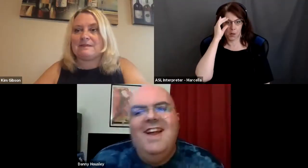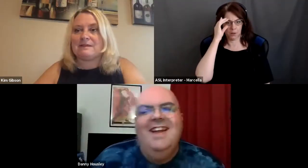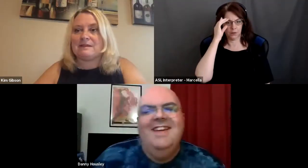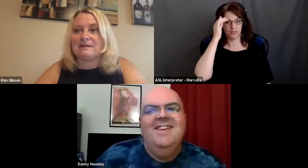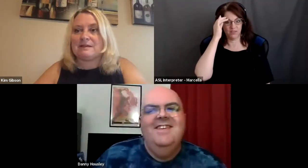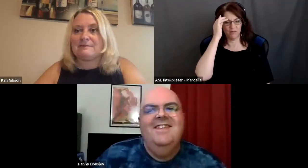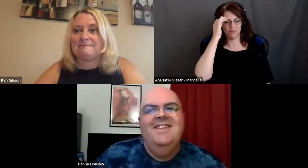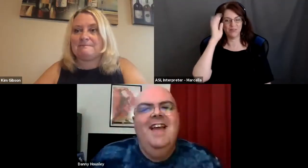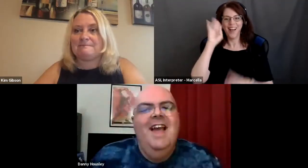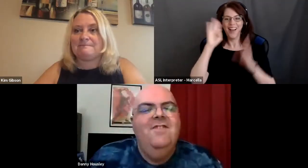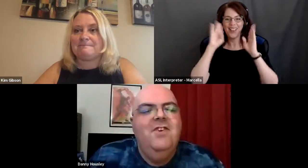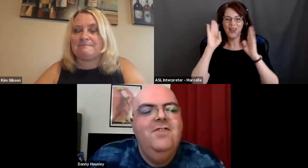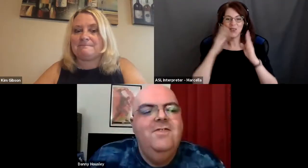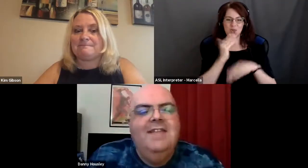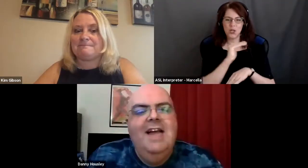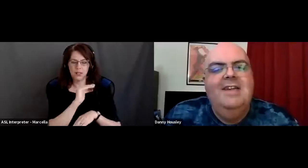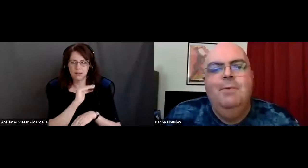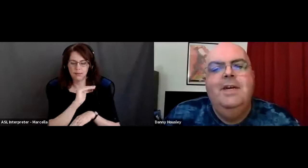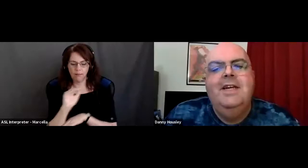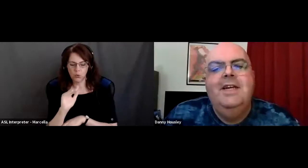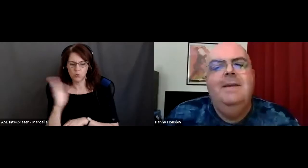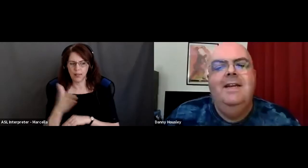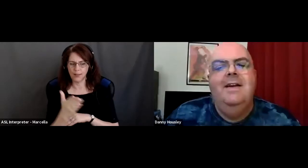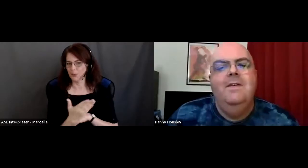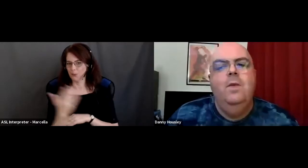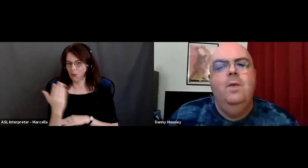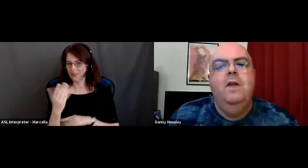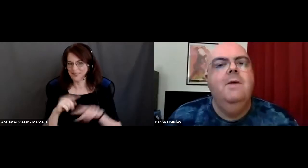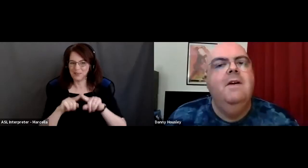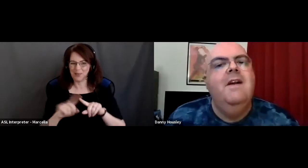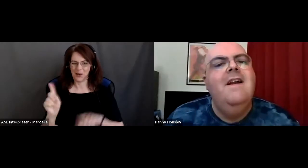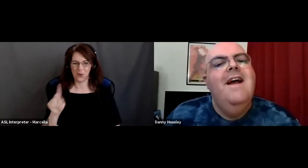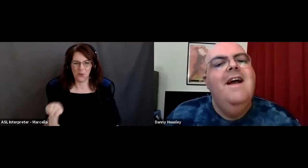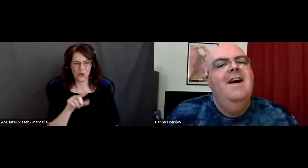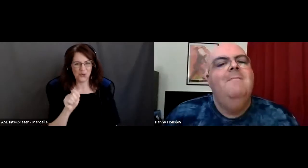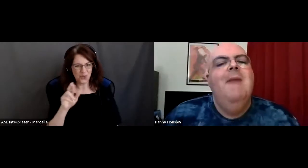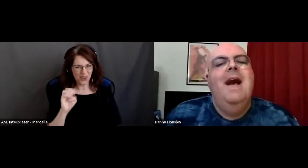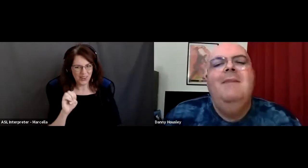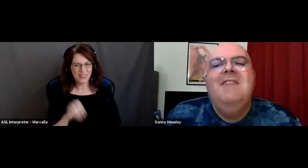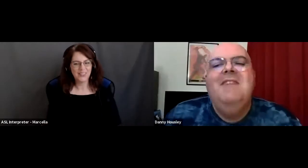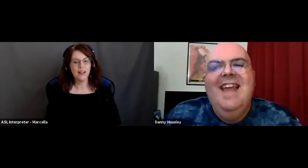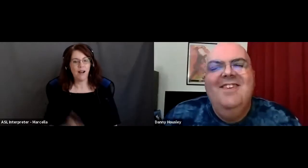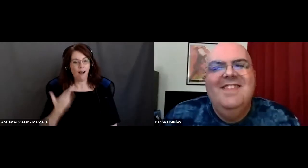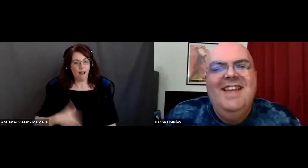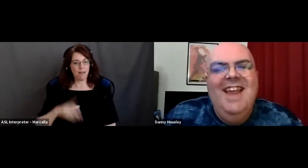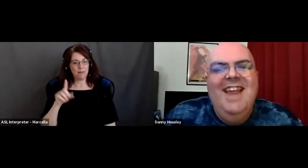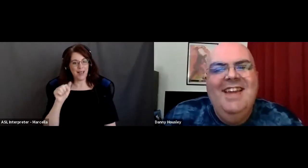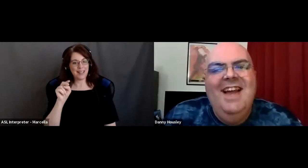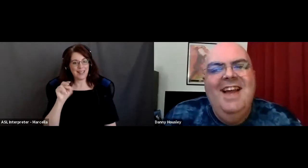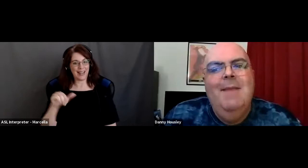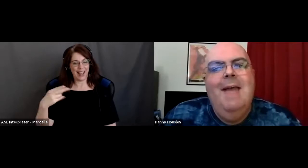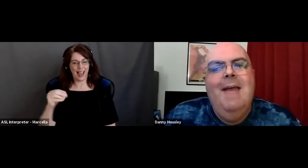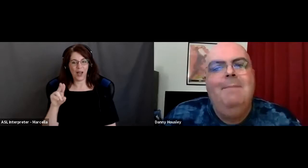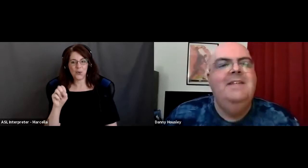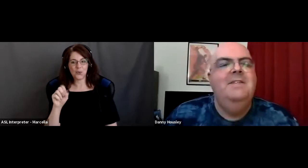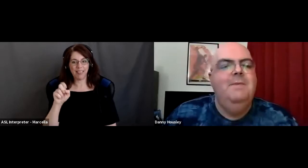All right, good afternoon / morning, depending on where you are. I am Danny Housley, and